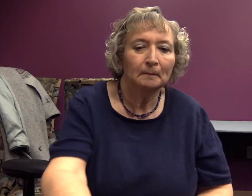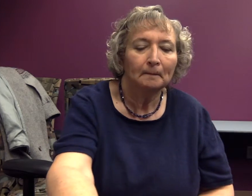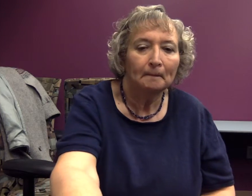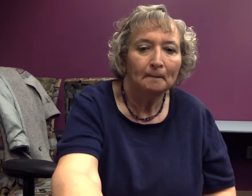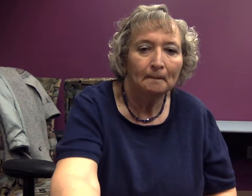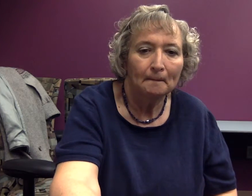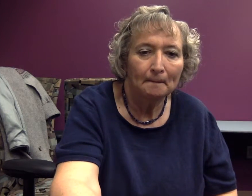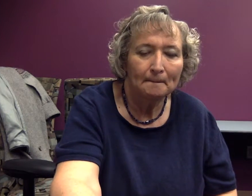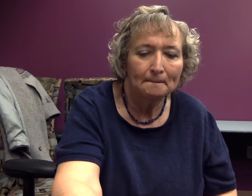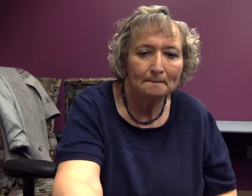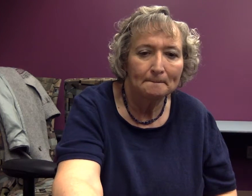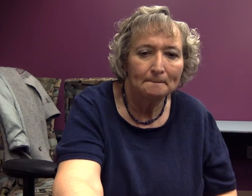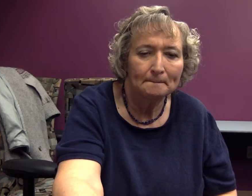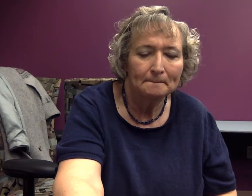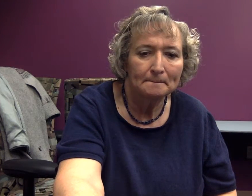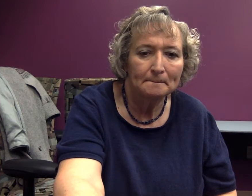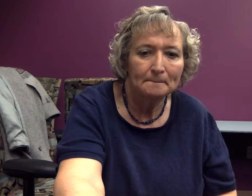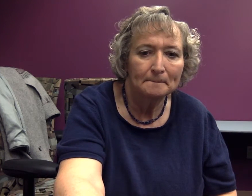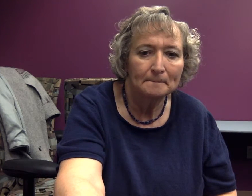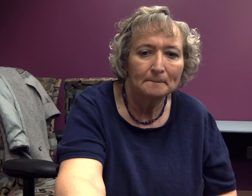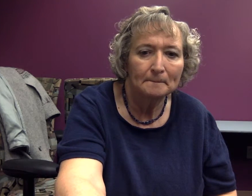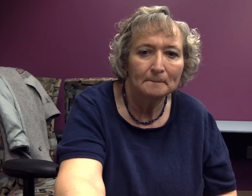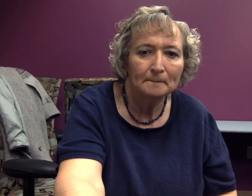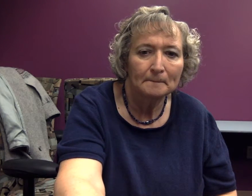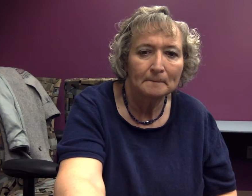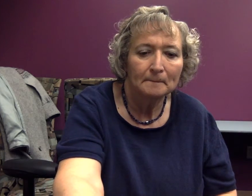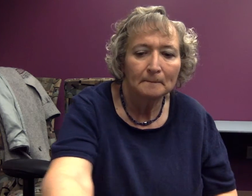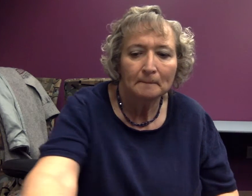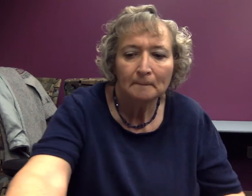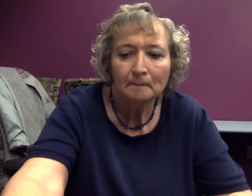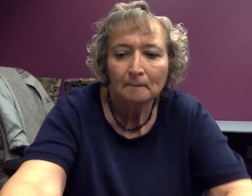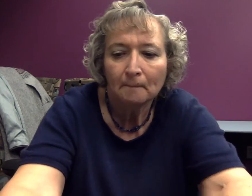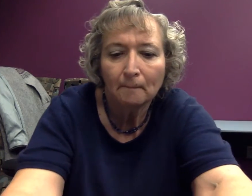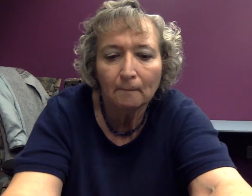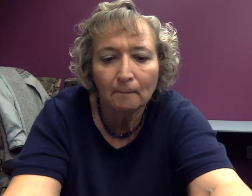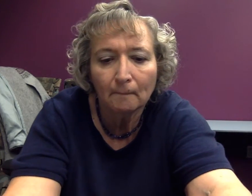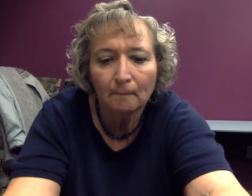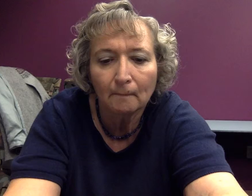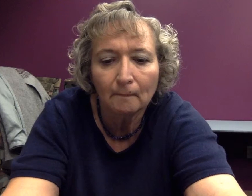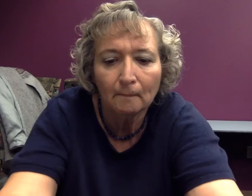Yeah, we've done that before. I think you did it for your CIP and